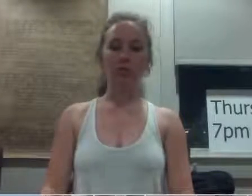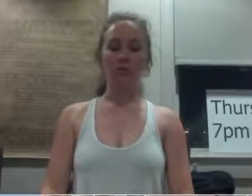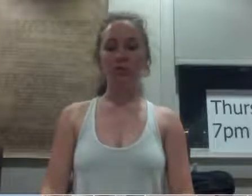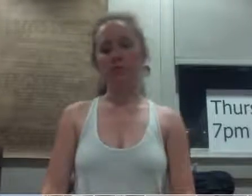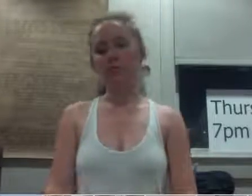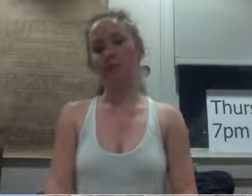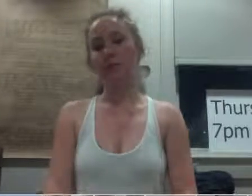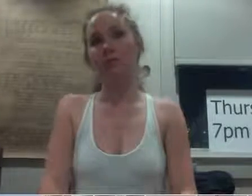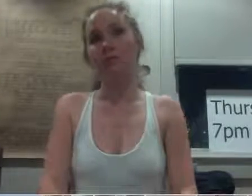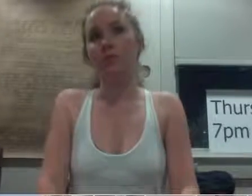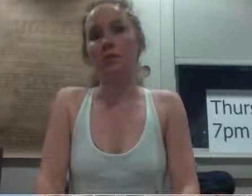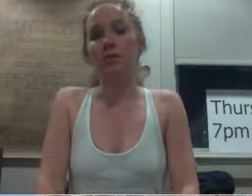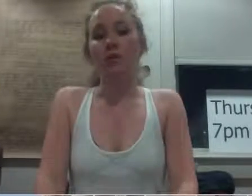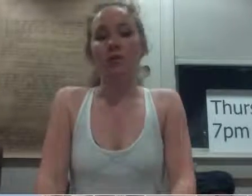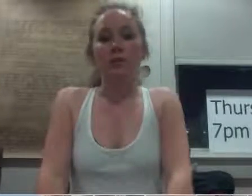So at the end, I get